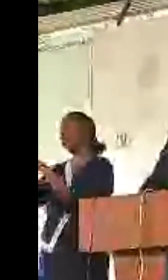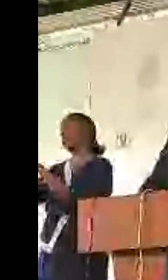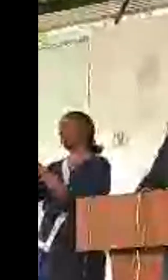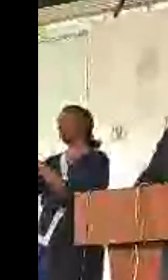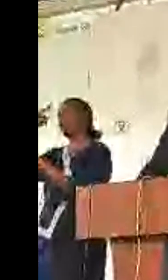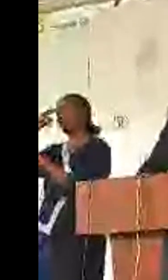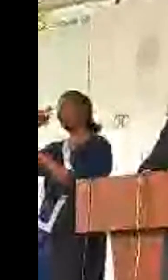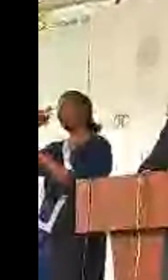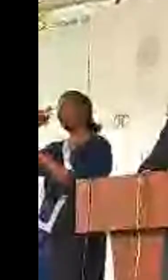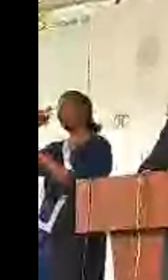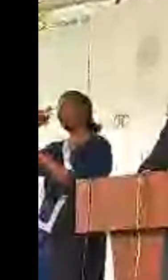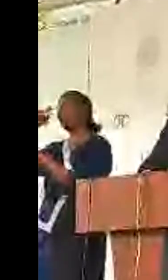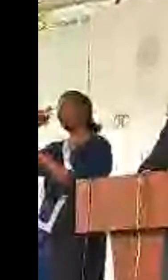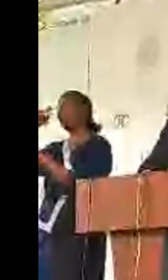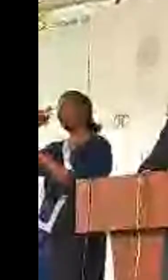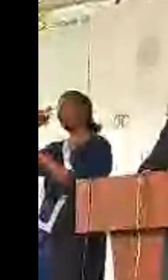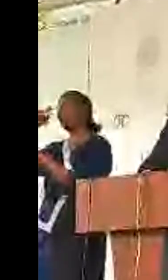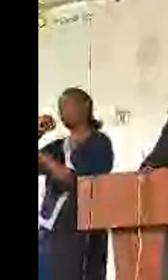themselves. Must